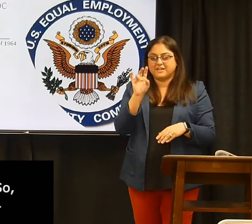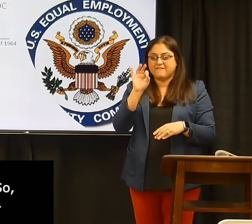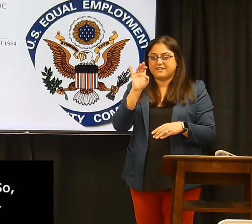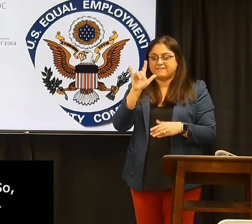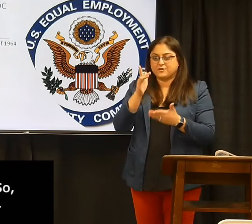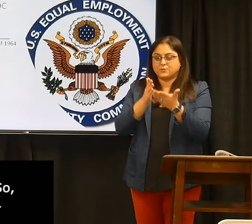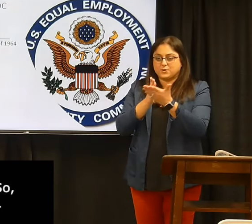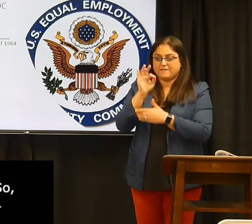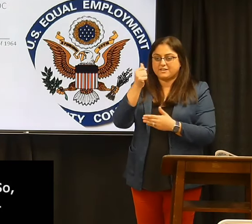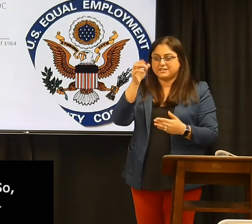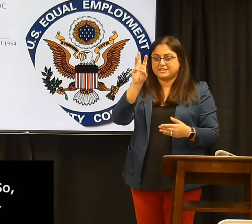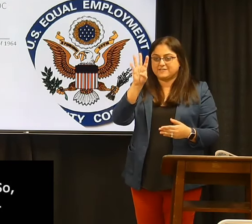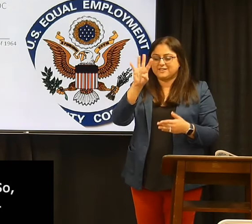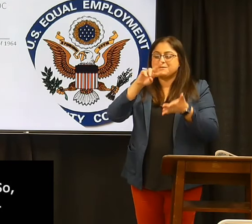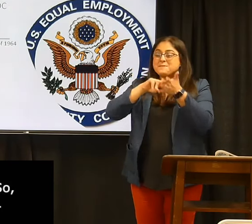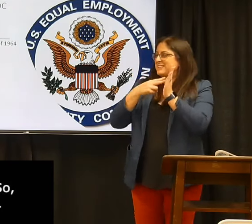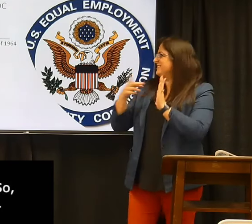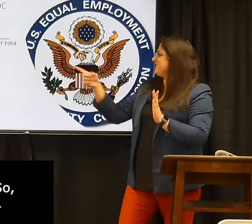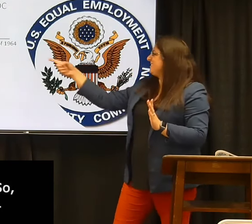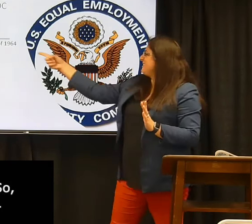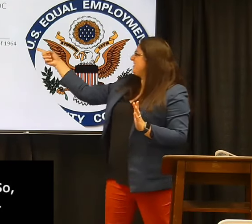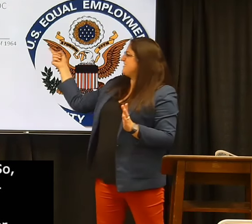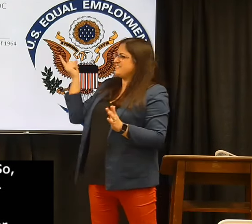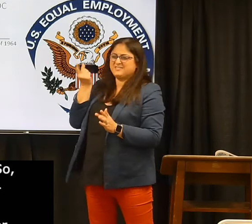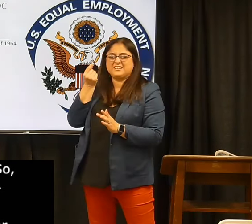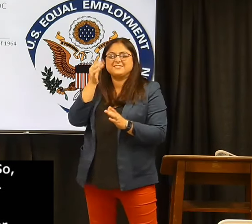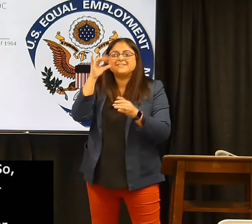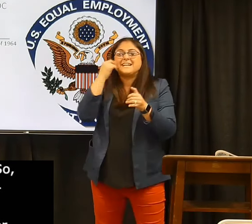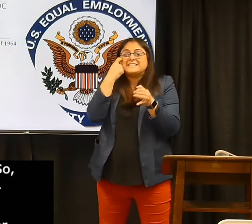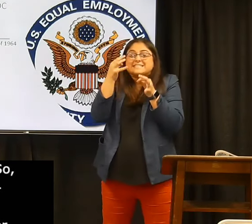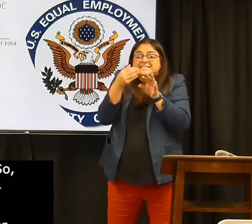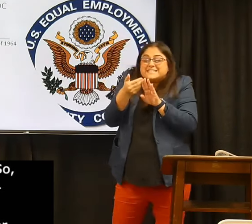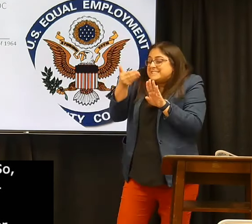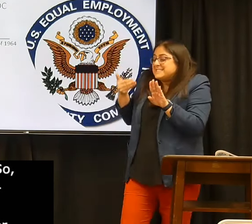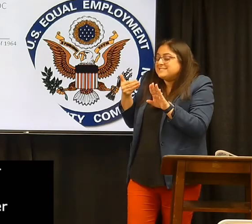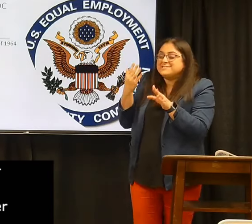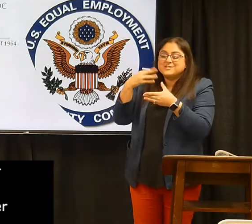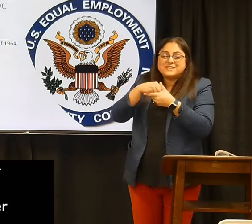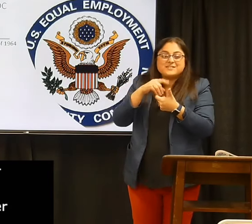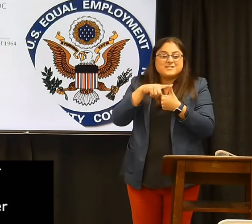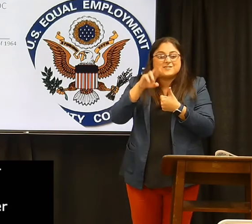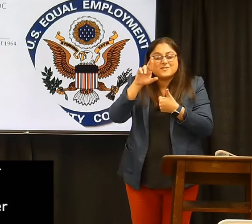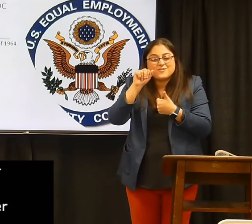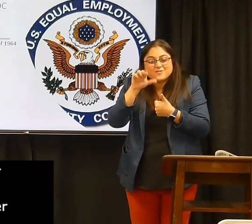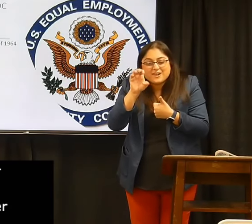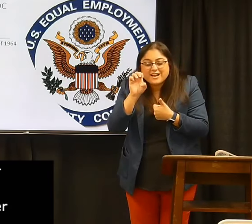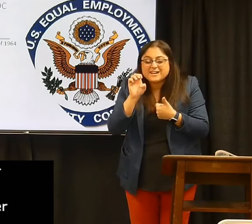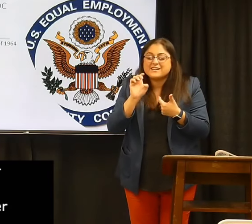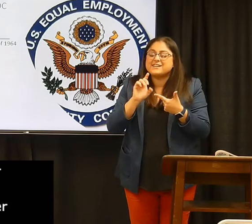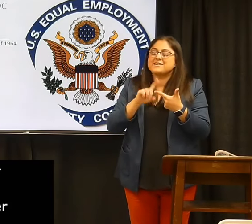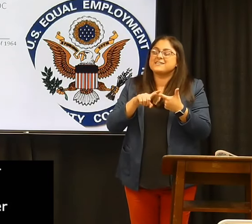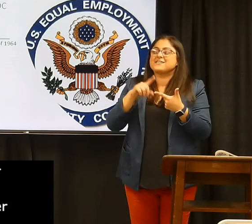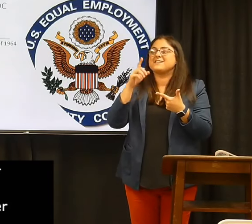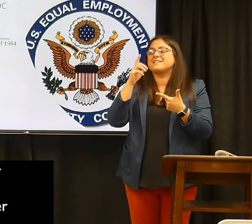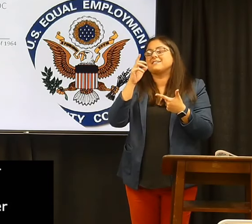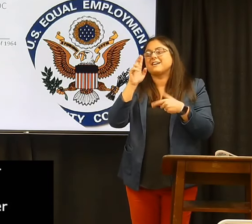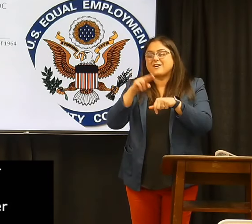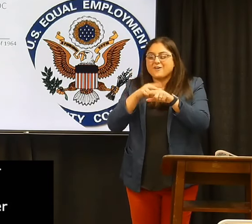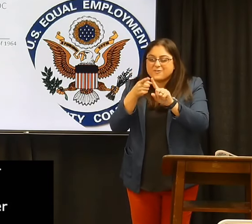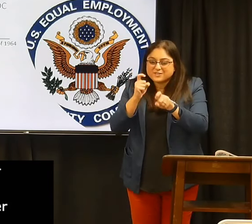So Title VII of the Civil Rights Act of 1964. That's where I explained about the basis, where I talked about race,